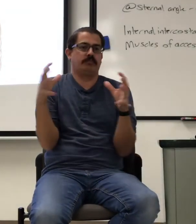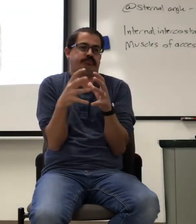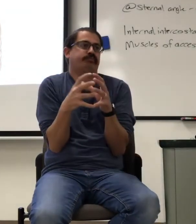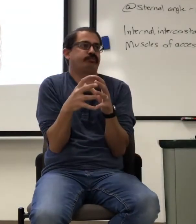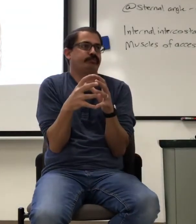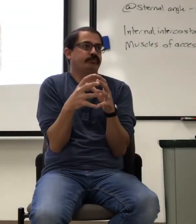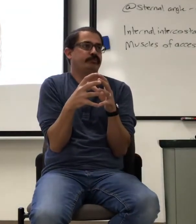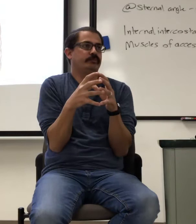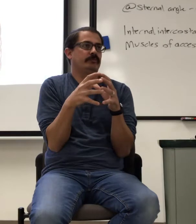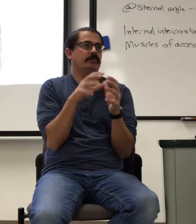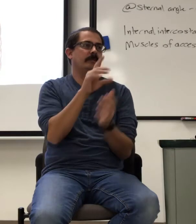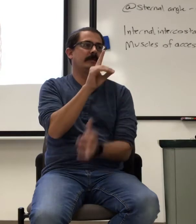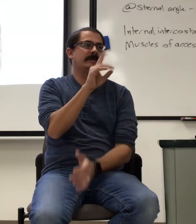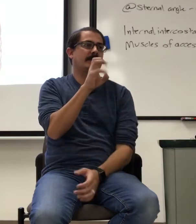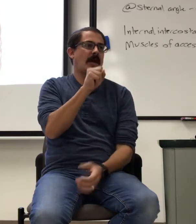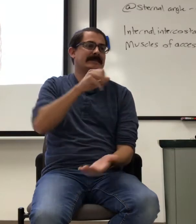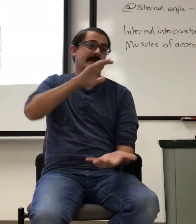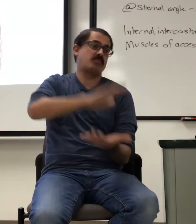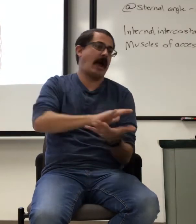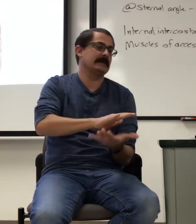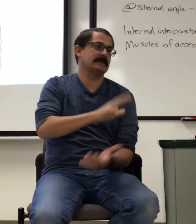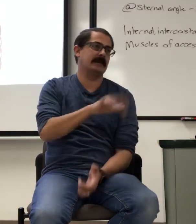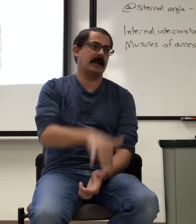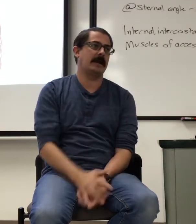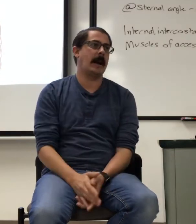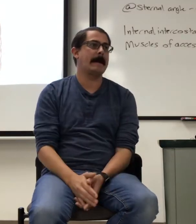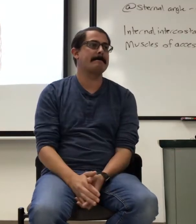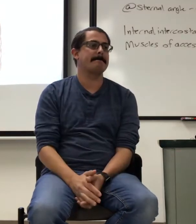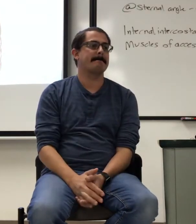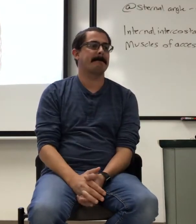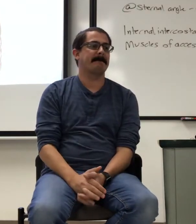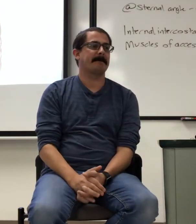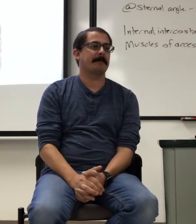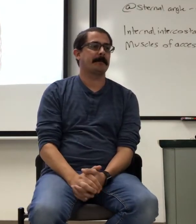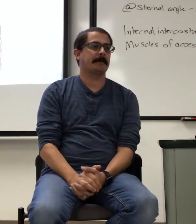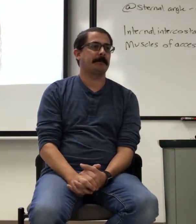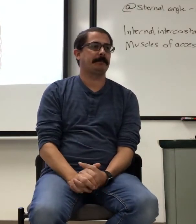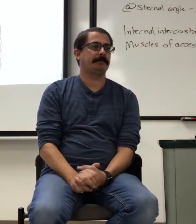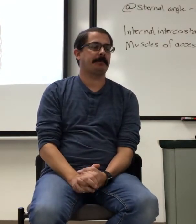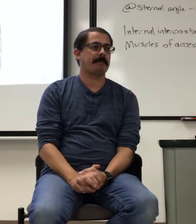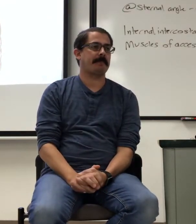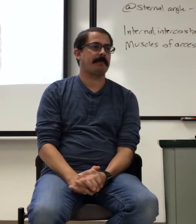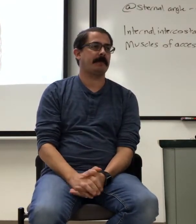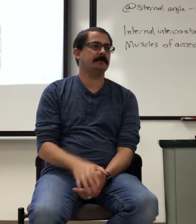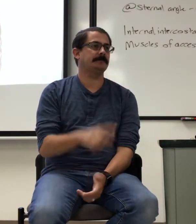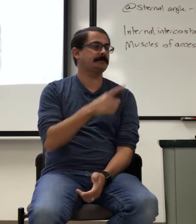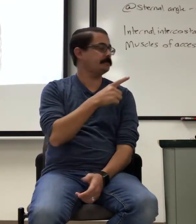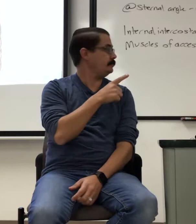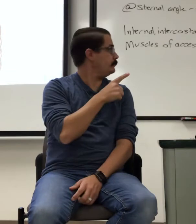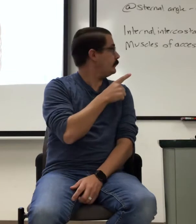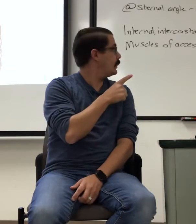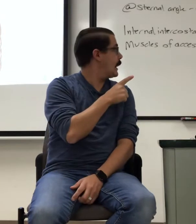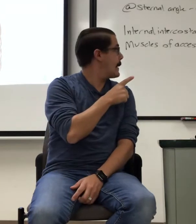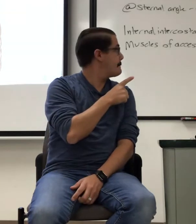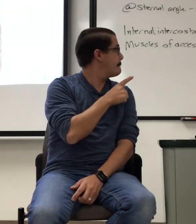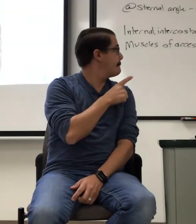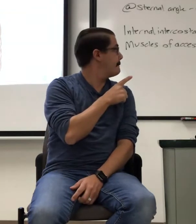You have serratus anterior. It attaches to ribs 1 to 9.